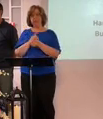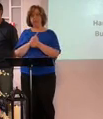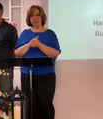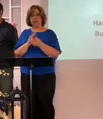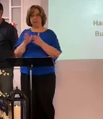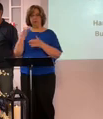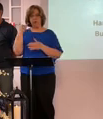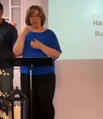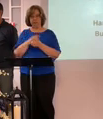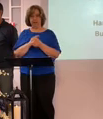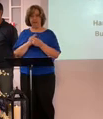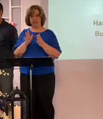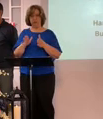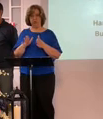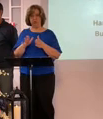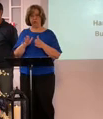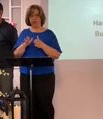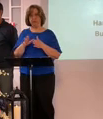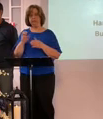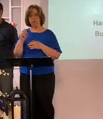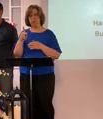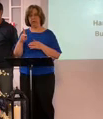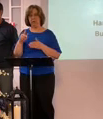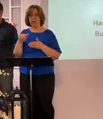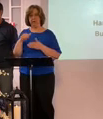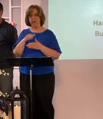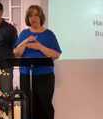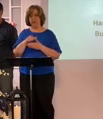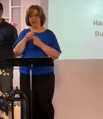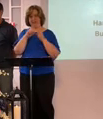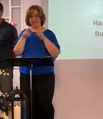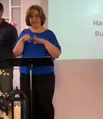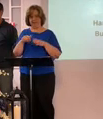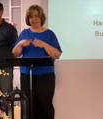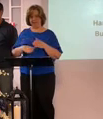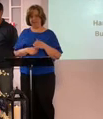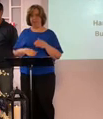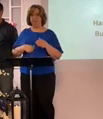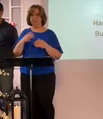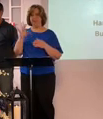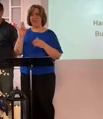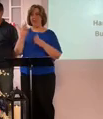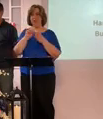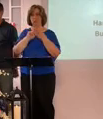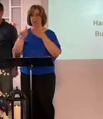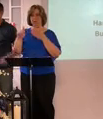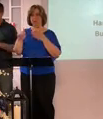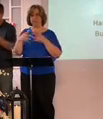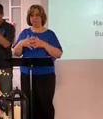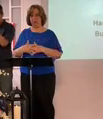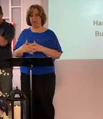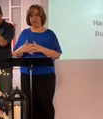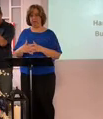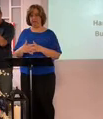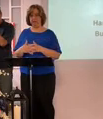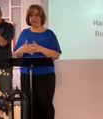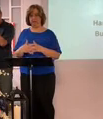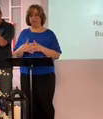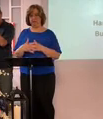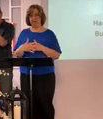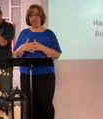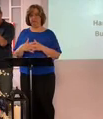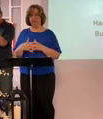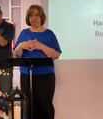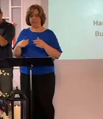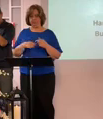ultrasound just to make you feel better. I said, okay. So I was like 8 weeks pregnant. So I go into the ultrasound place.